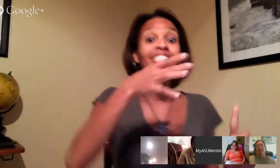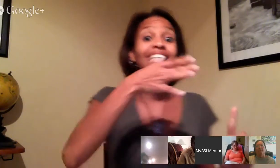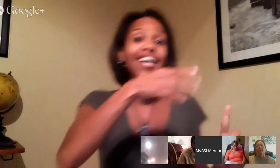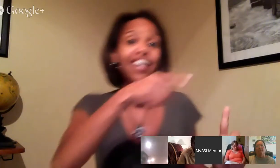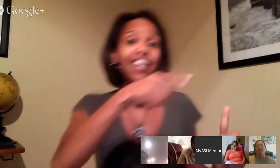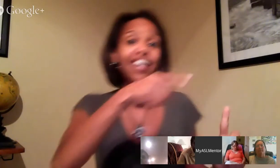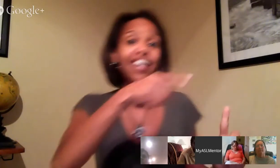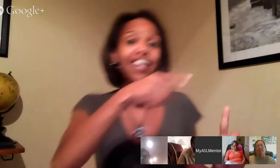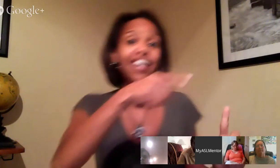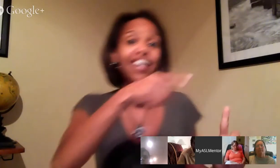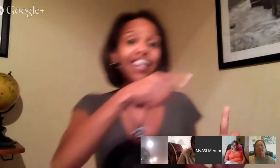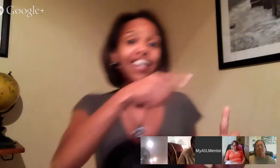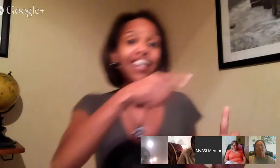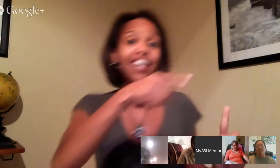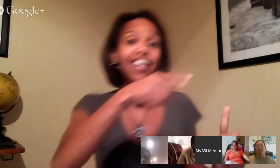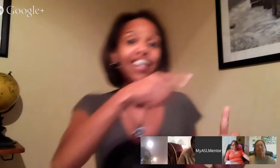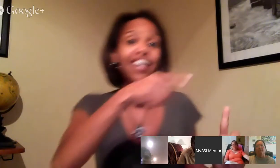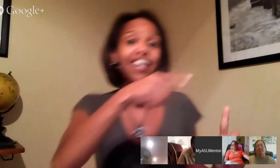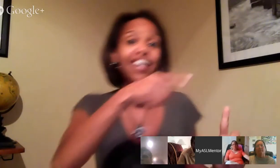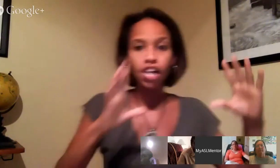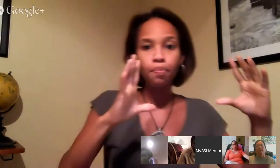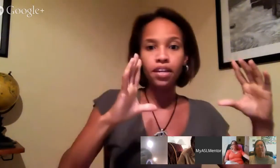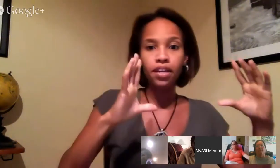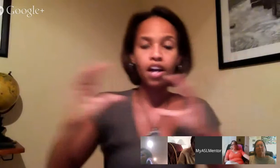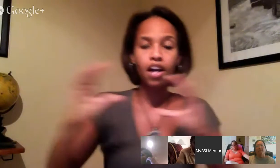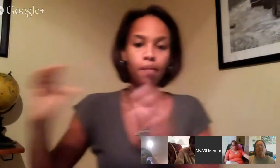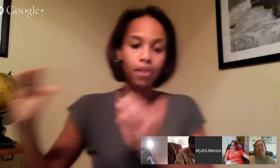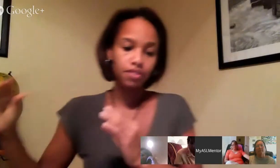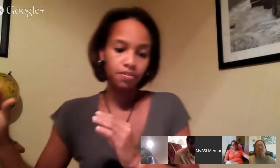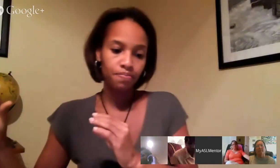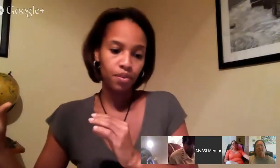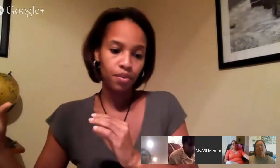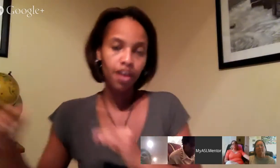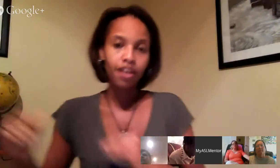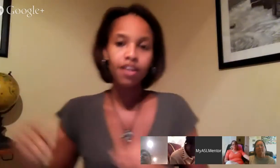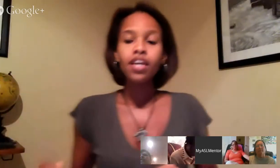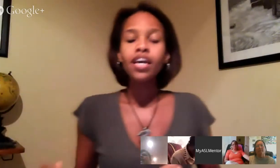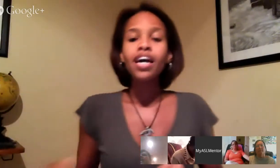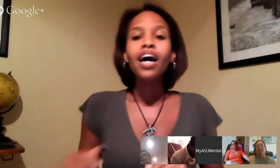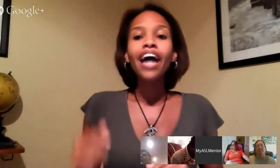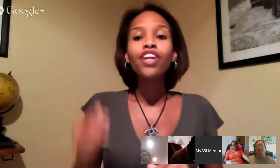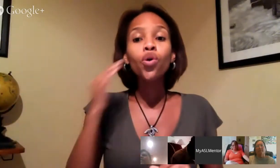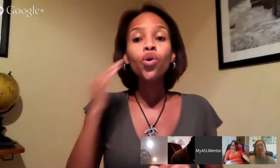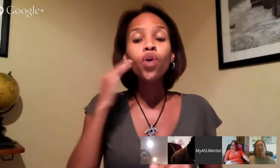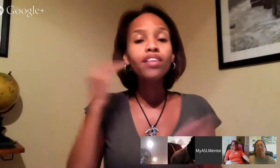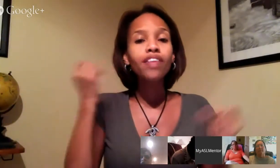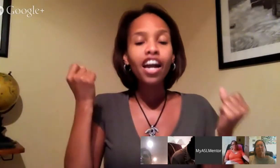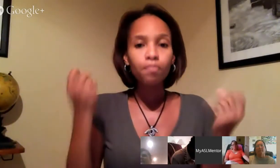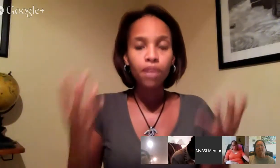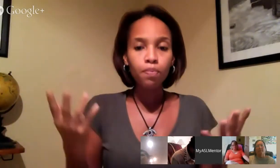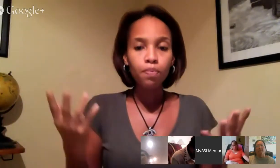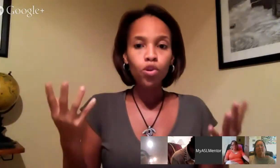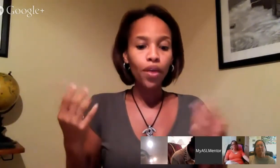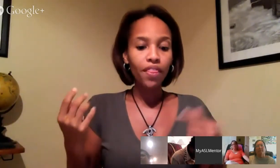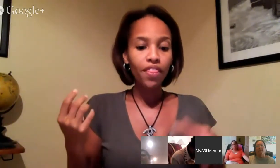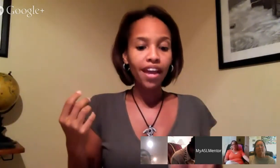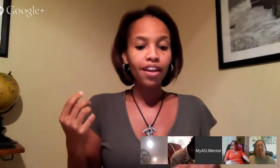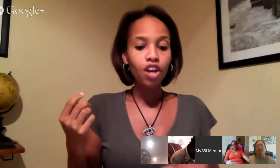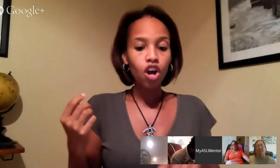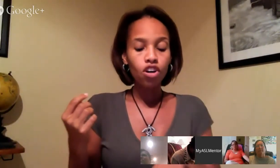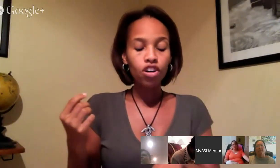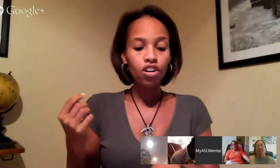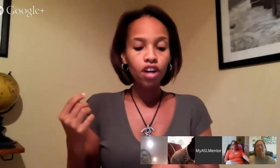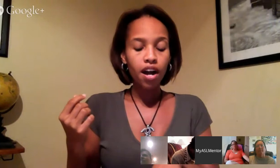I'm saying about that should come afterwards. Topic, comment. Okay. I know a lot of people, when